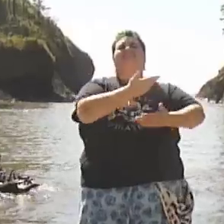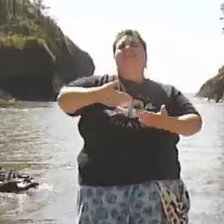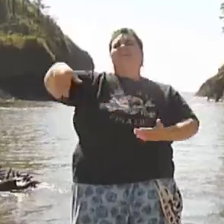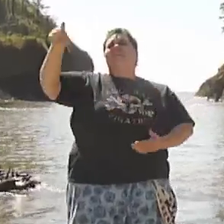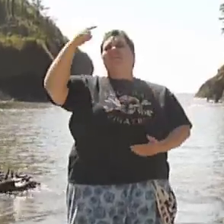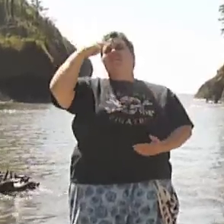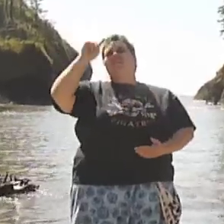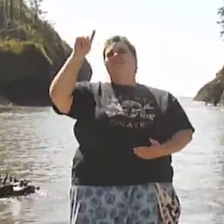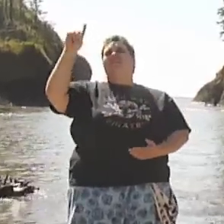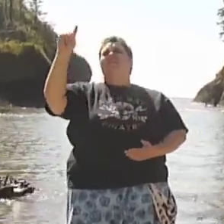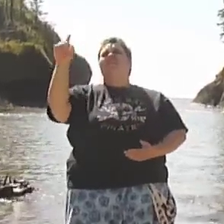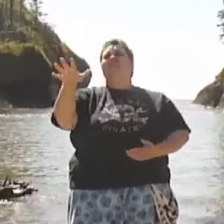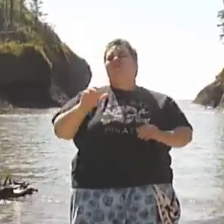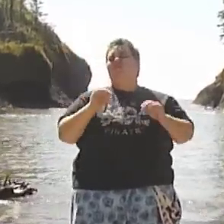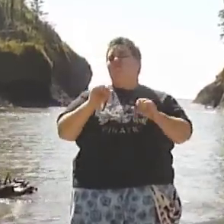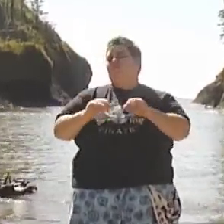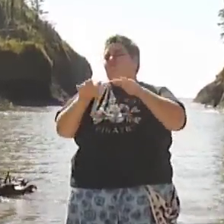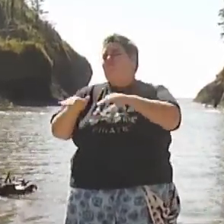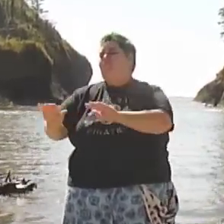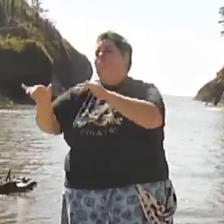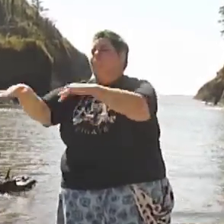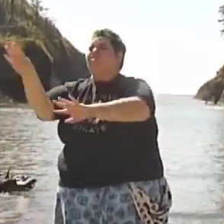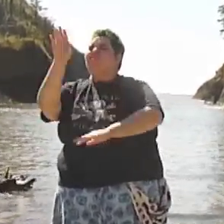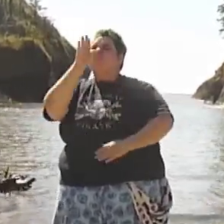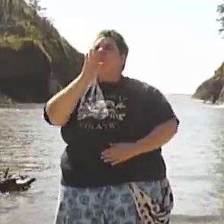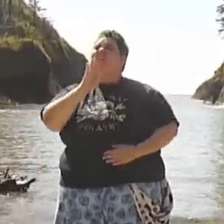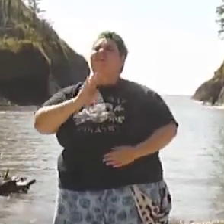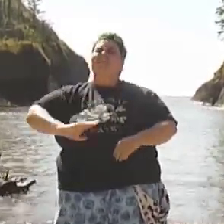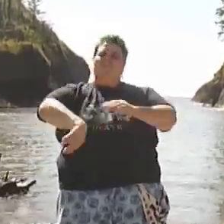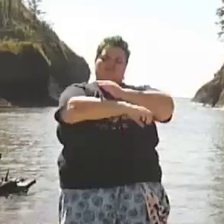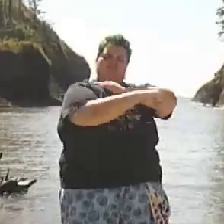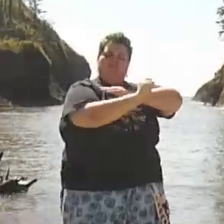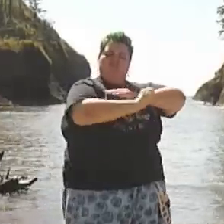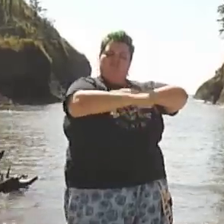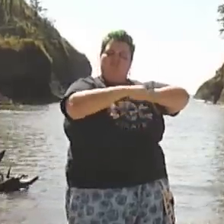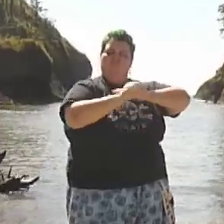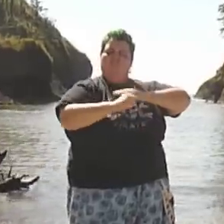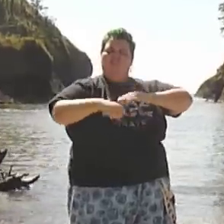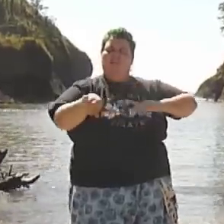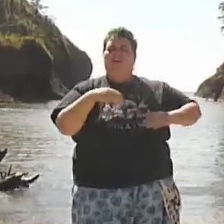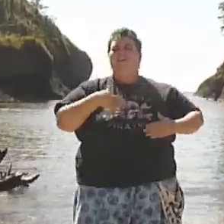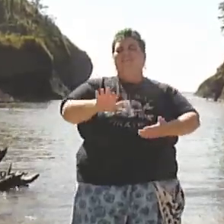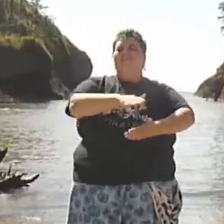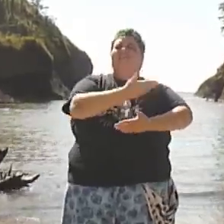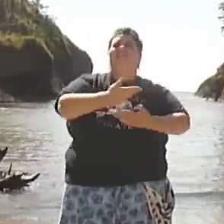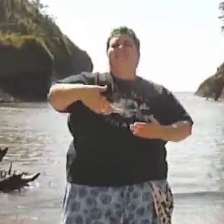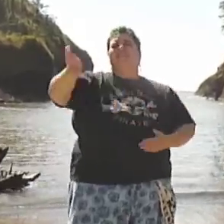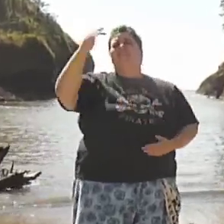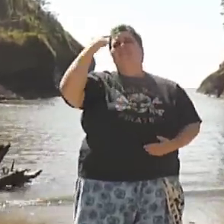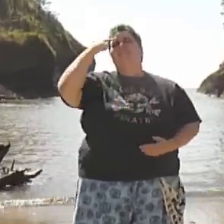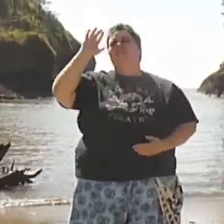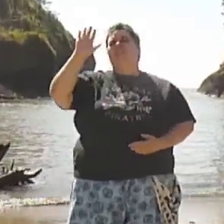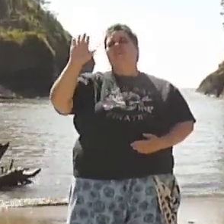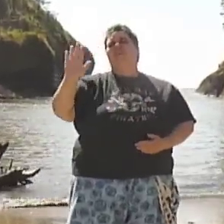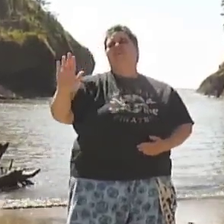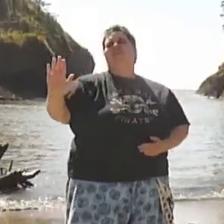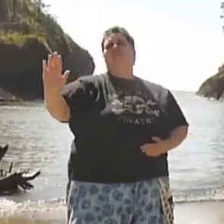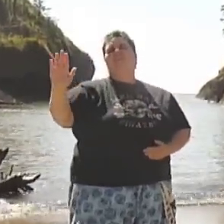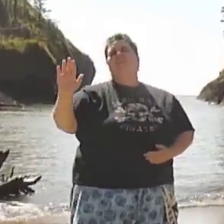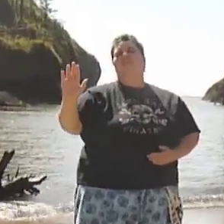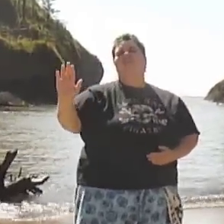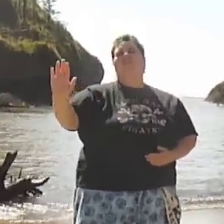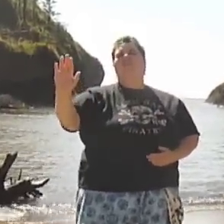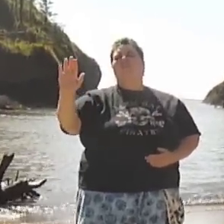for La Sirène, La Sirène. She who calls the waves her own. I sing for La Sirène, La Sirène.